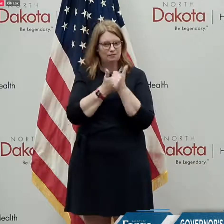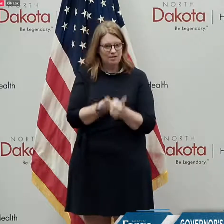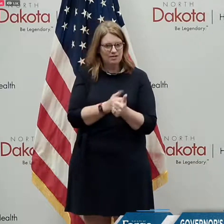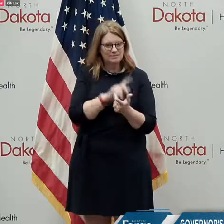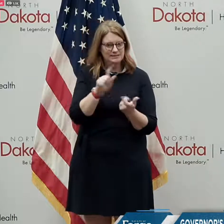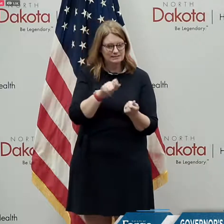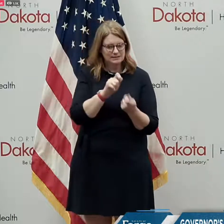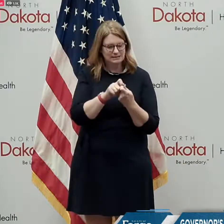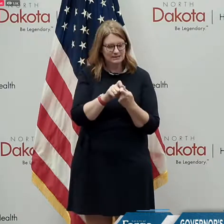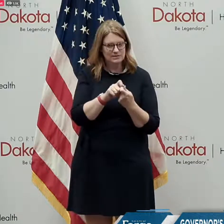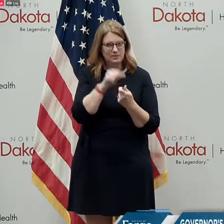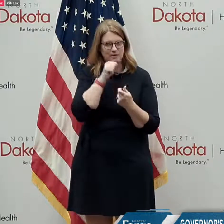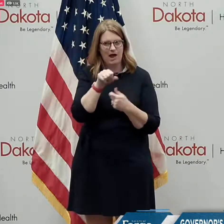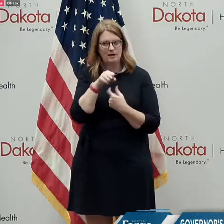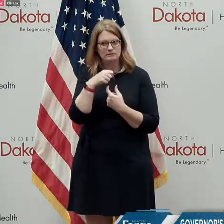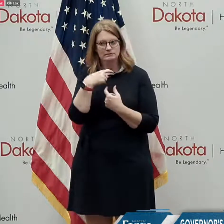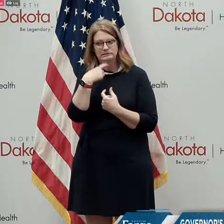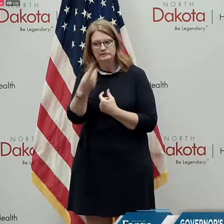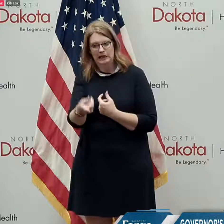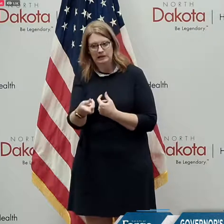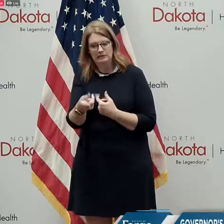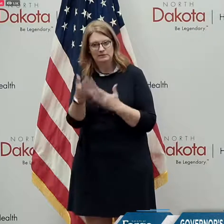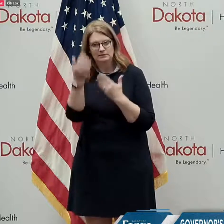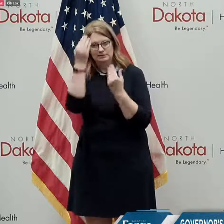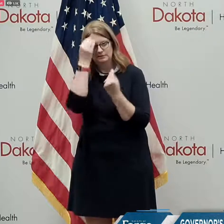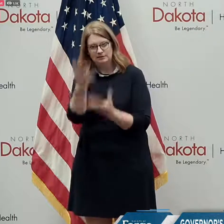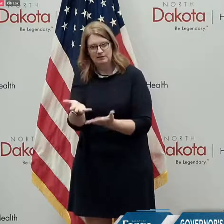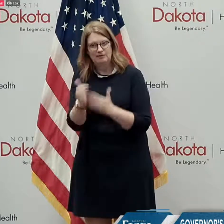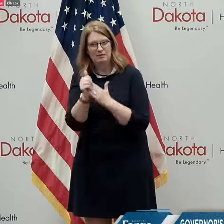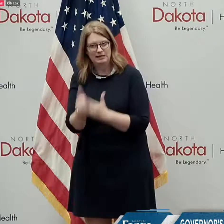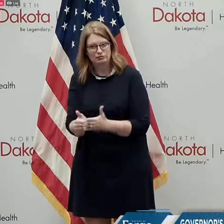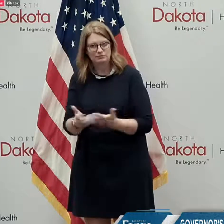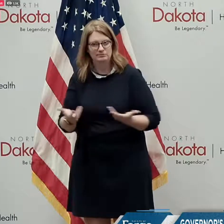time of emergency that we're getting information to leaders so that they can